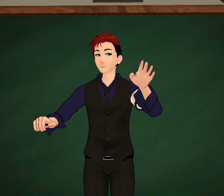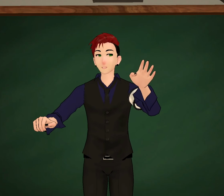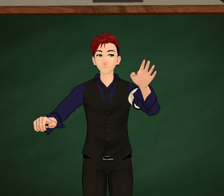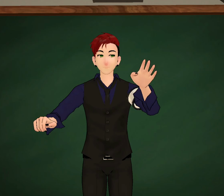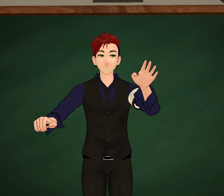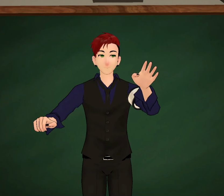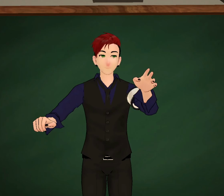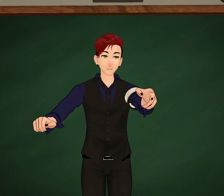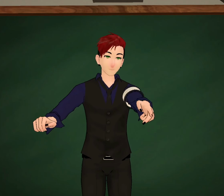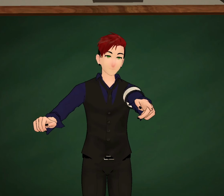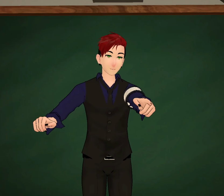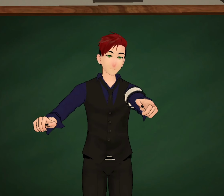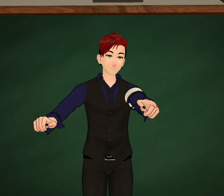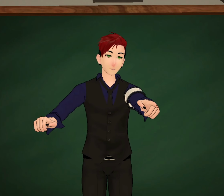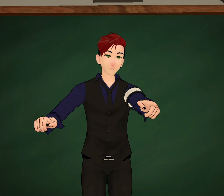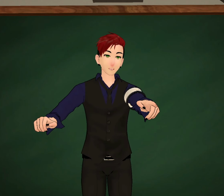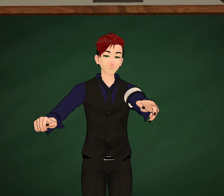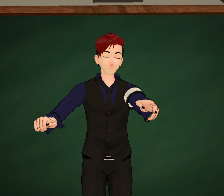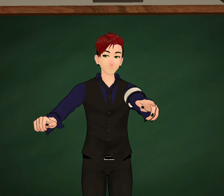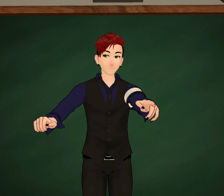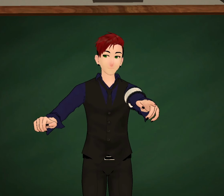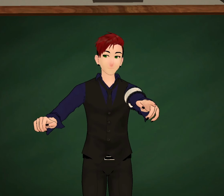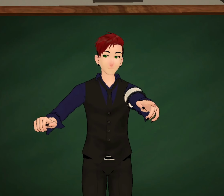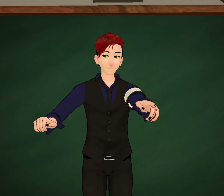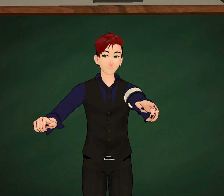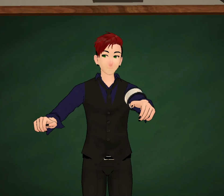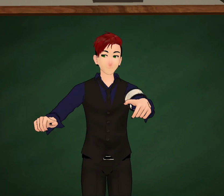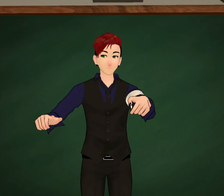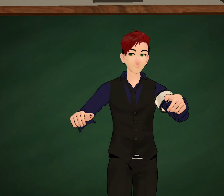Nope. Nimsy.